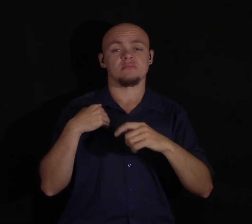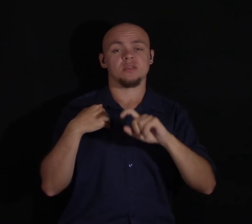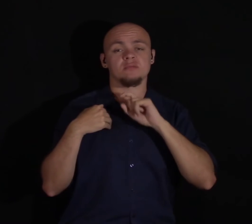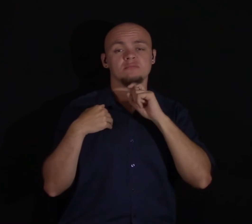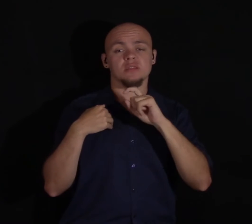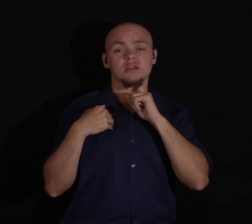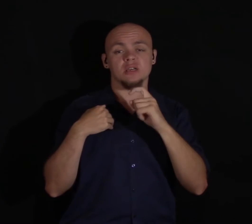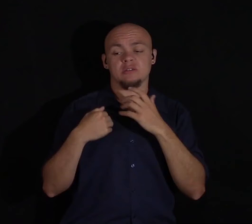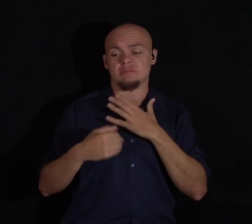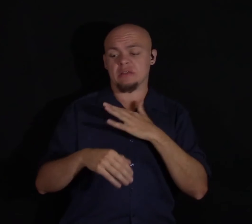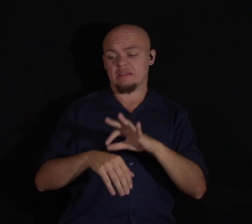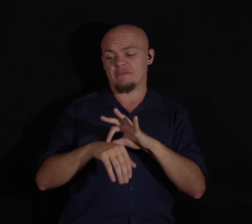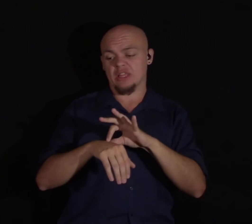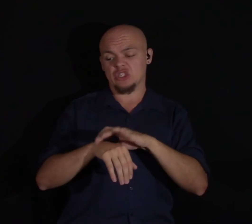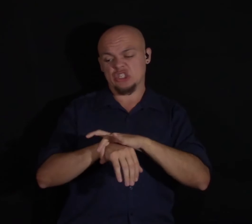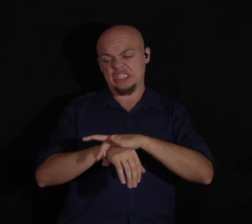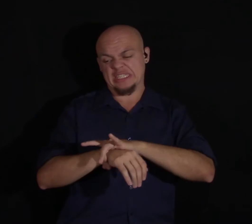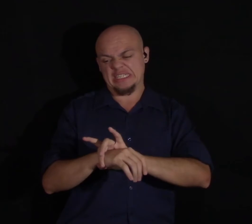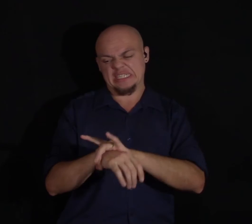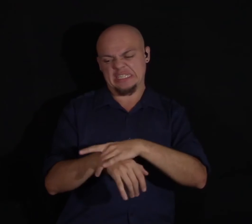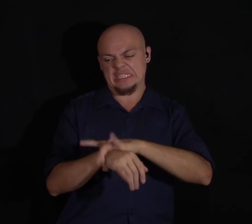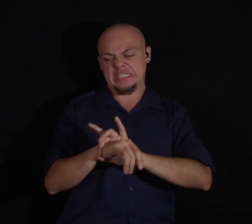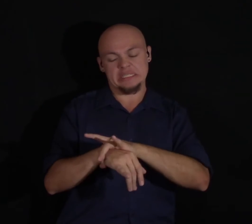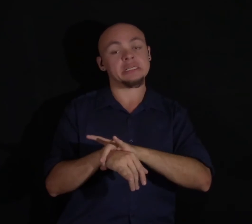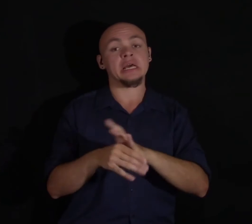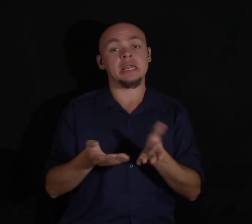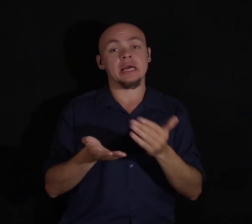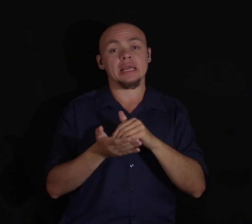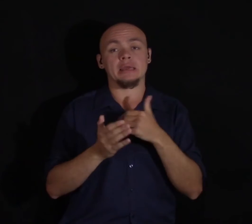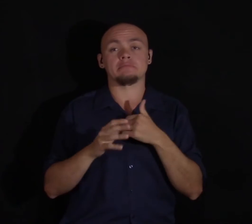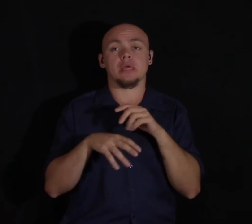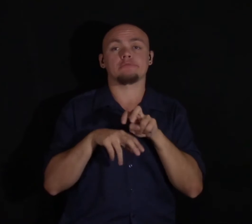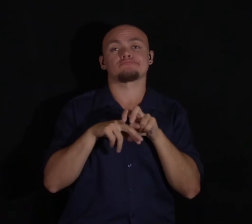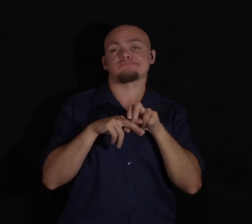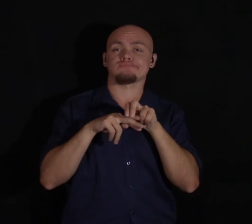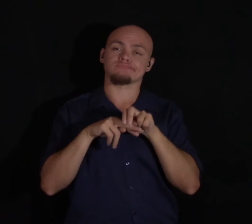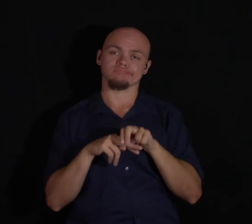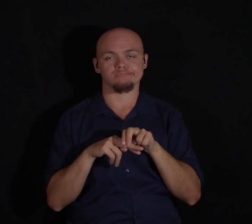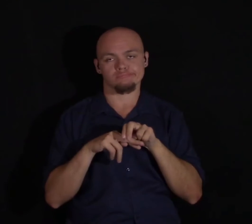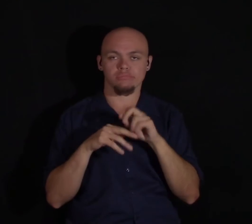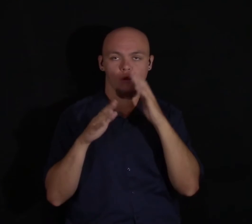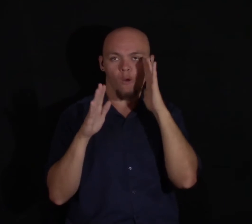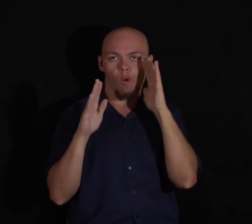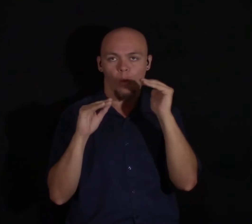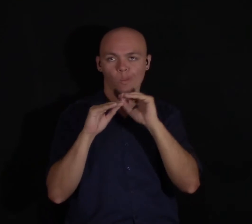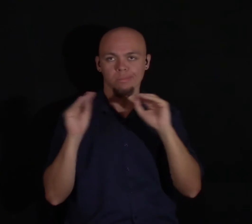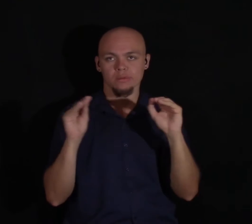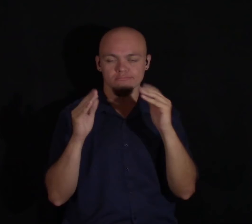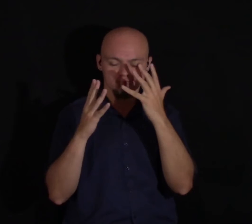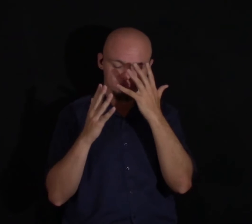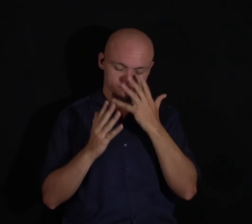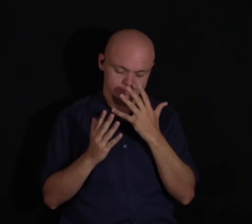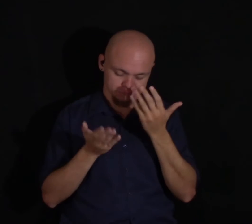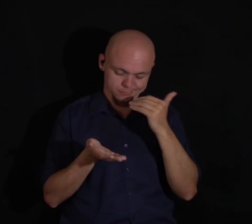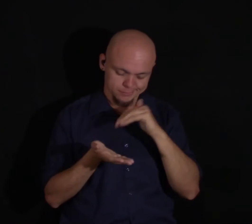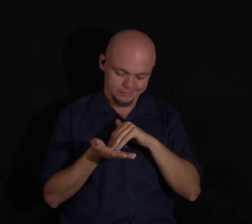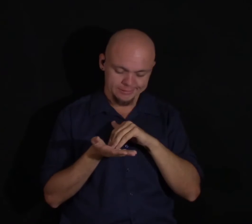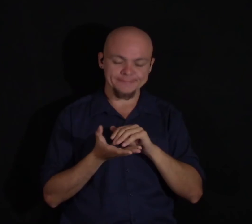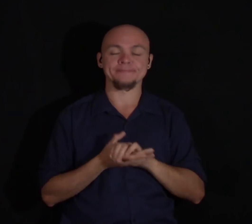flesh, and I sank again, trembling and hopeless, into my miserable self. We